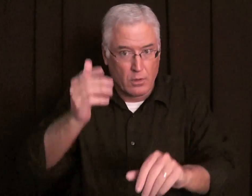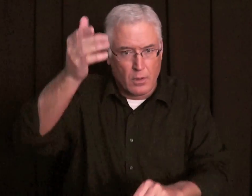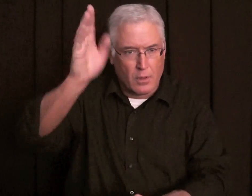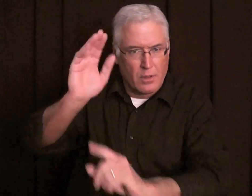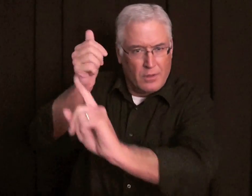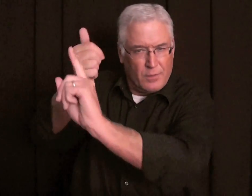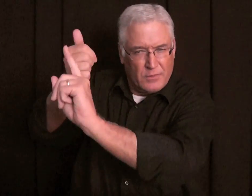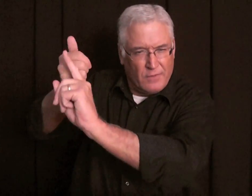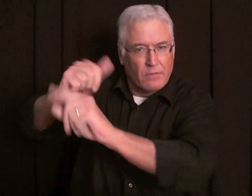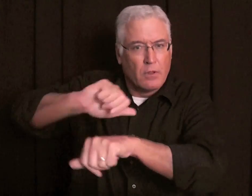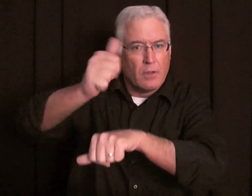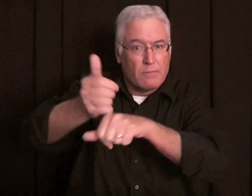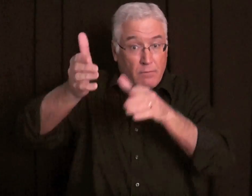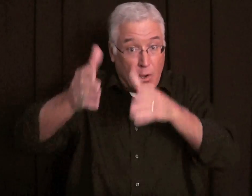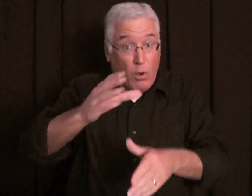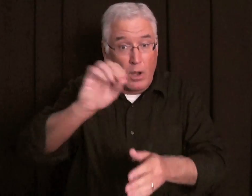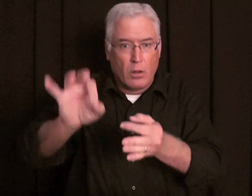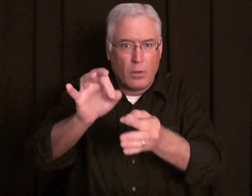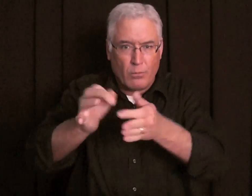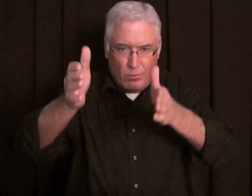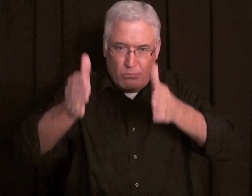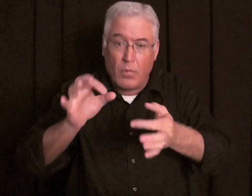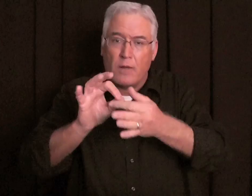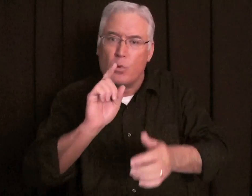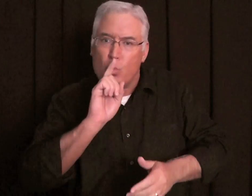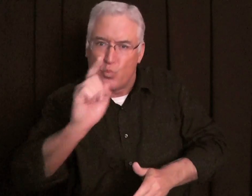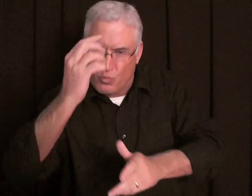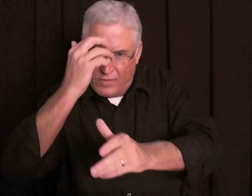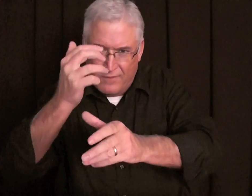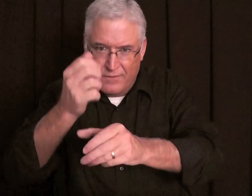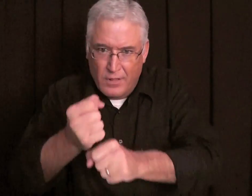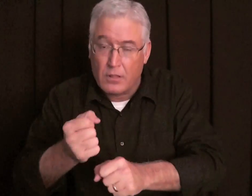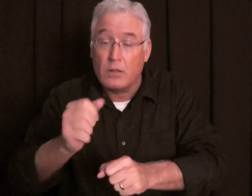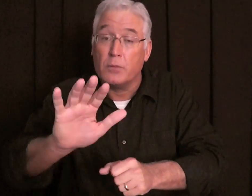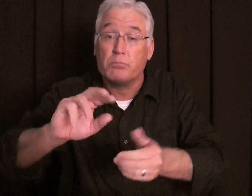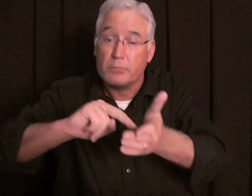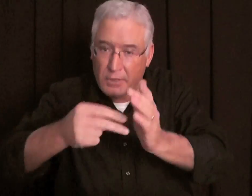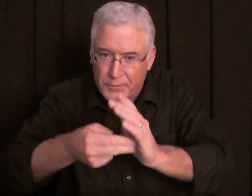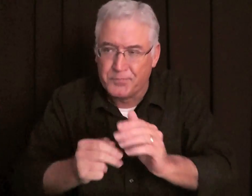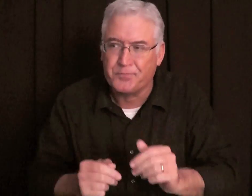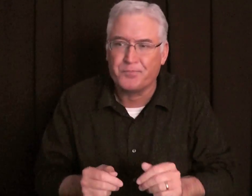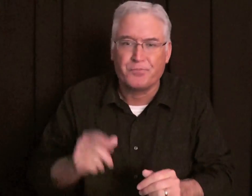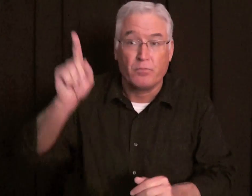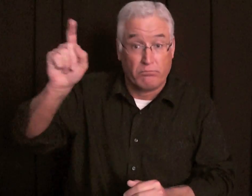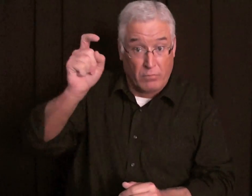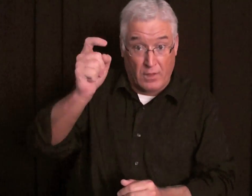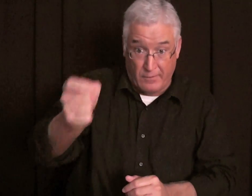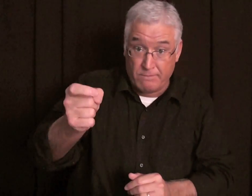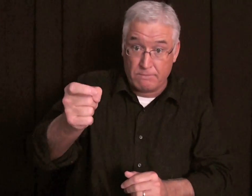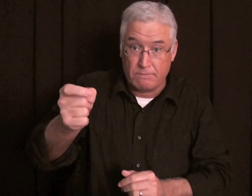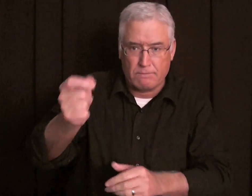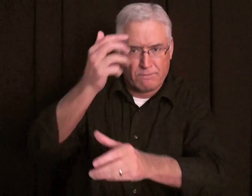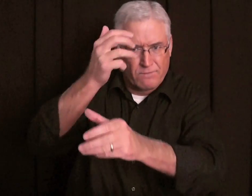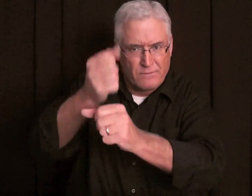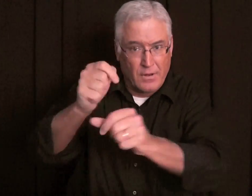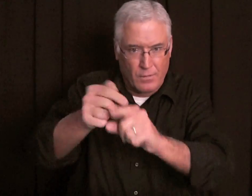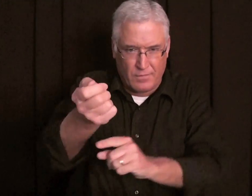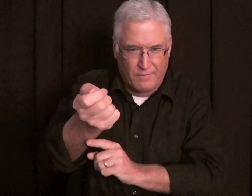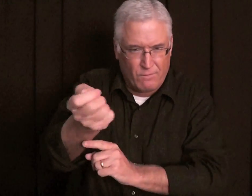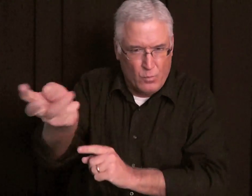never did that. God himself is the perfecter and the founder of the faith. That means that he